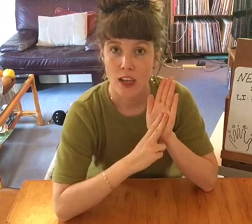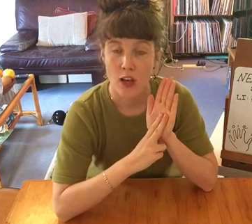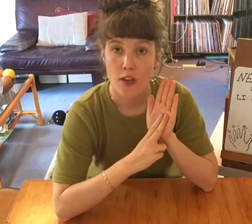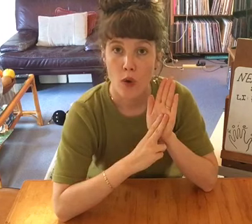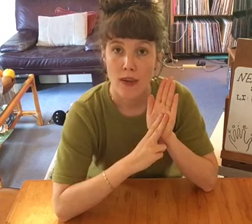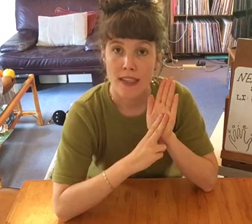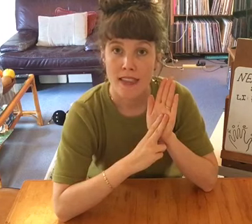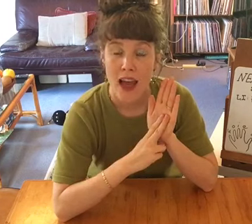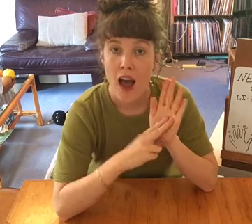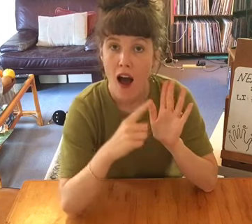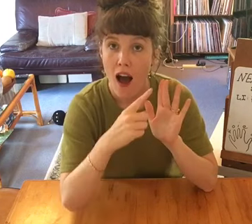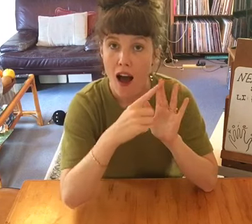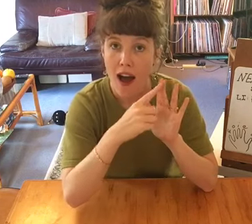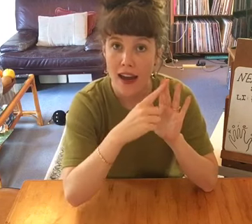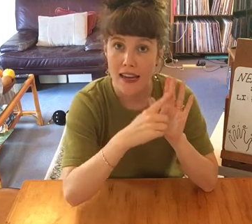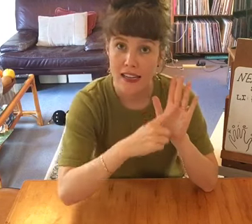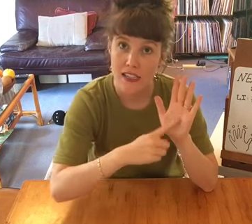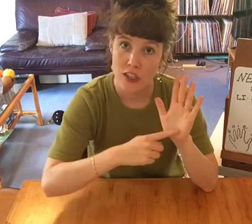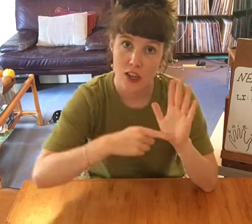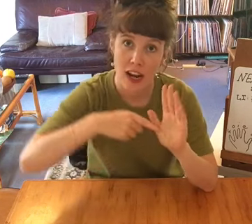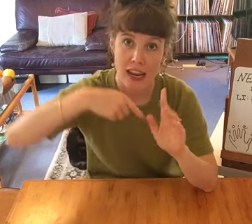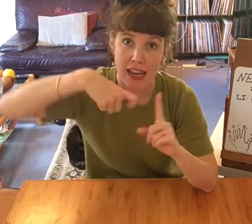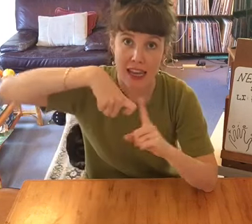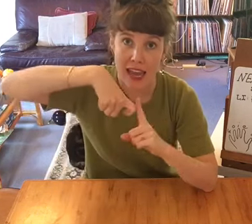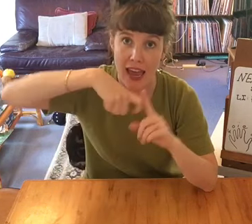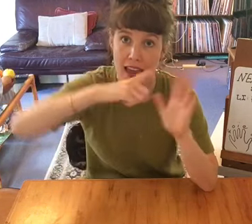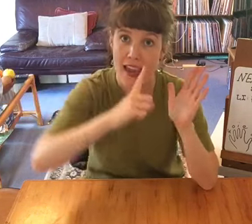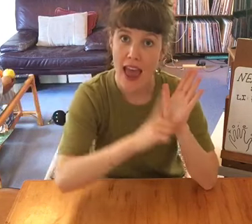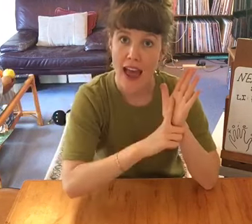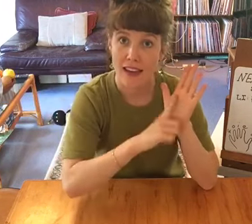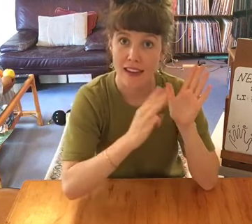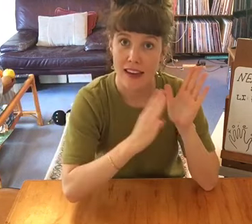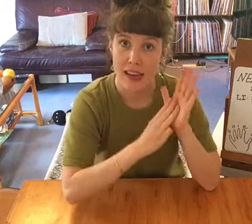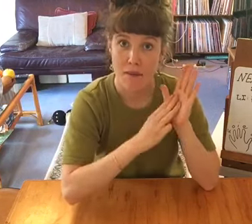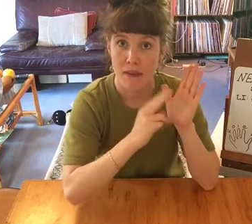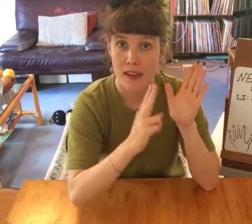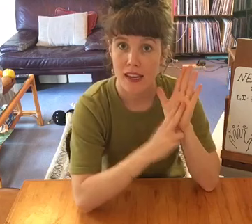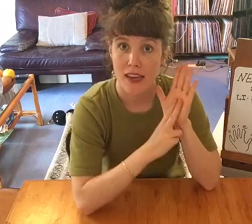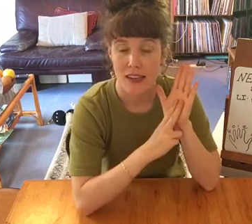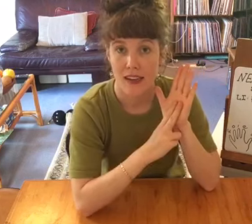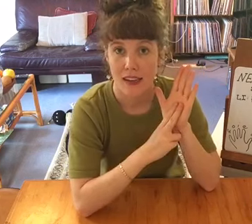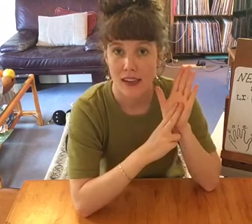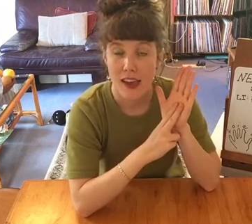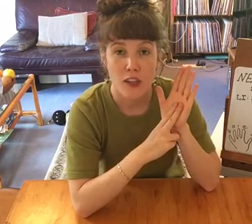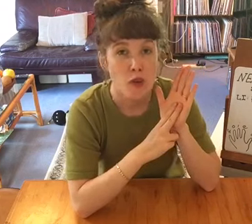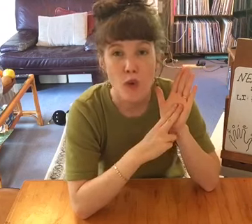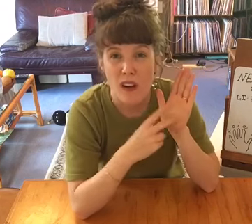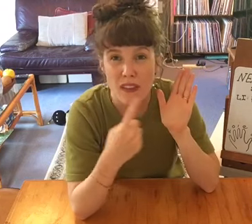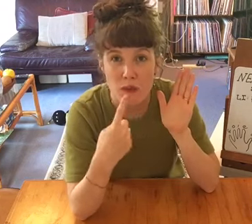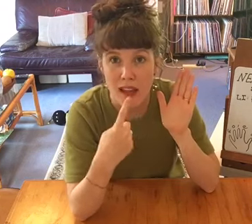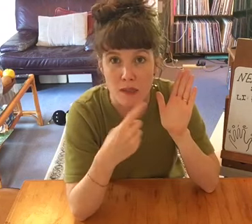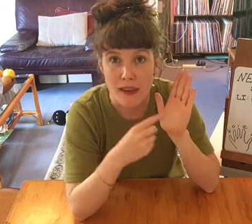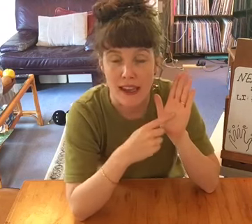So it was I, J, K, L, M, N. And you do all of this without speaking.